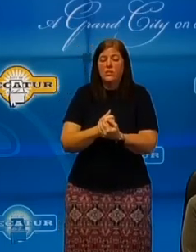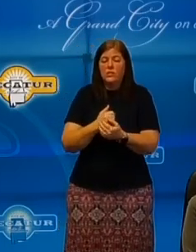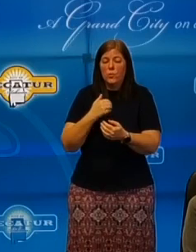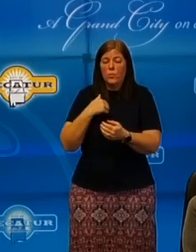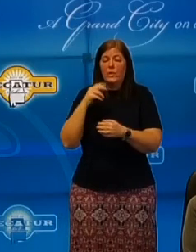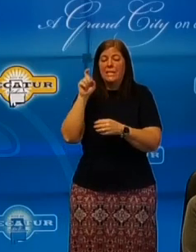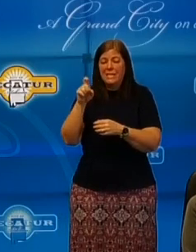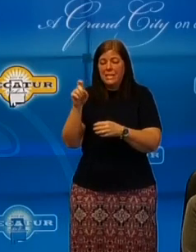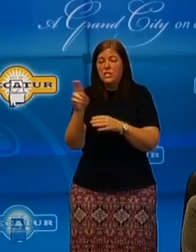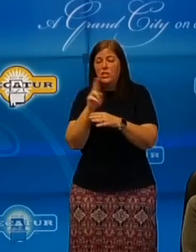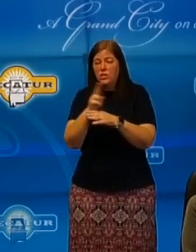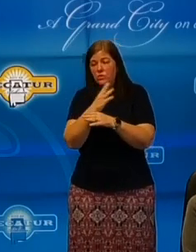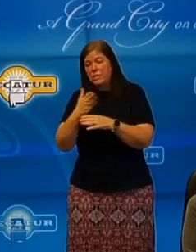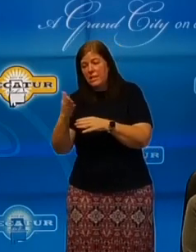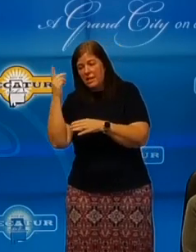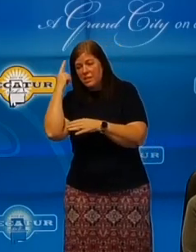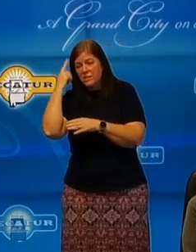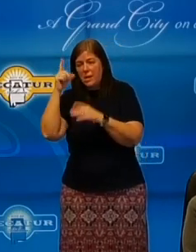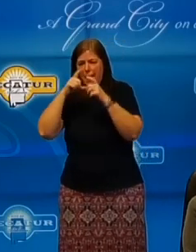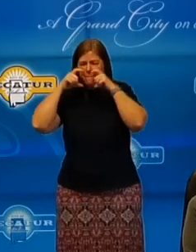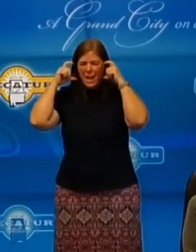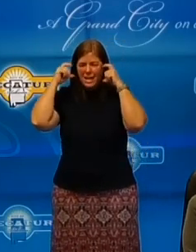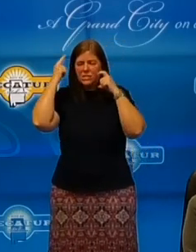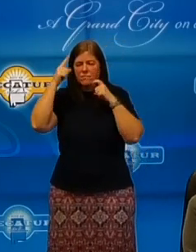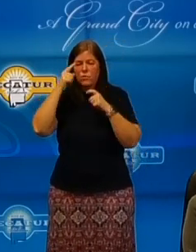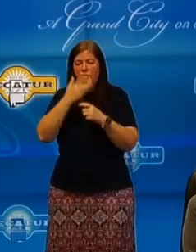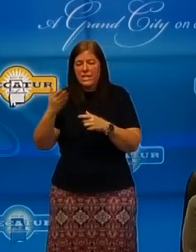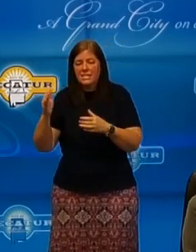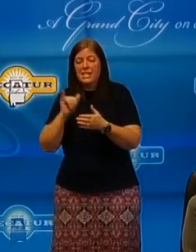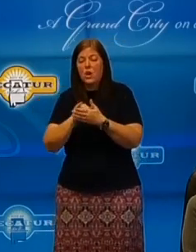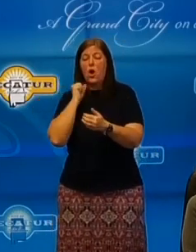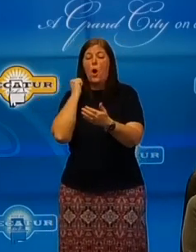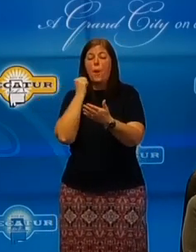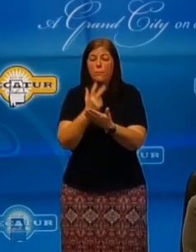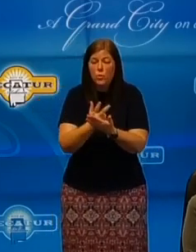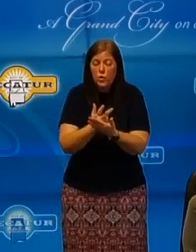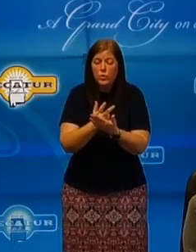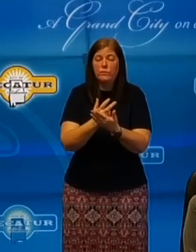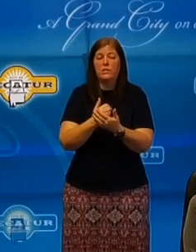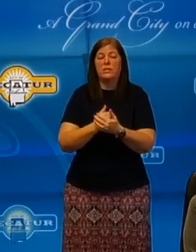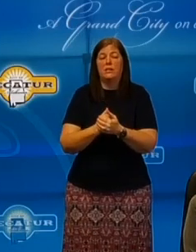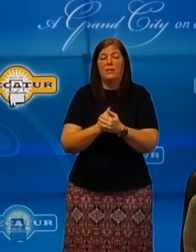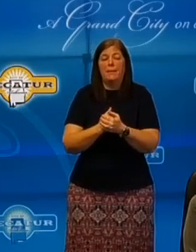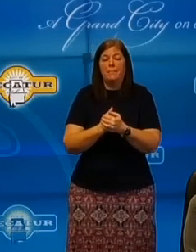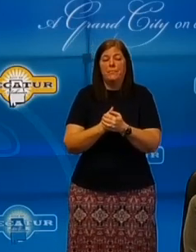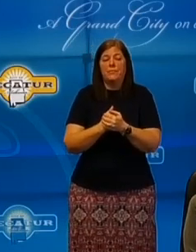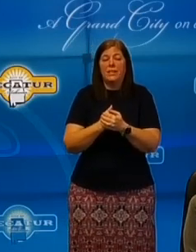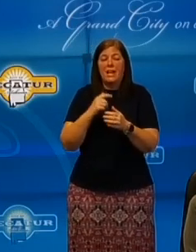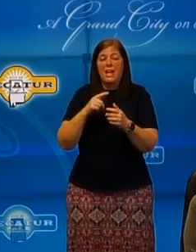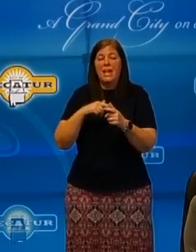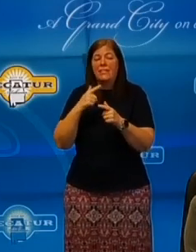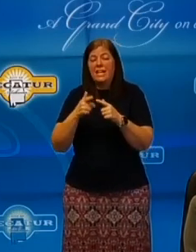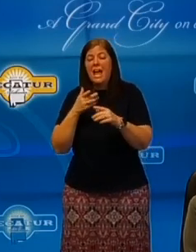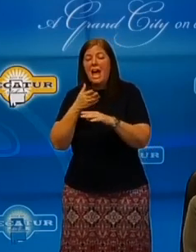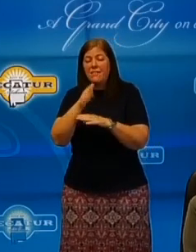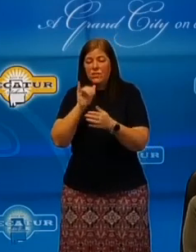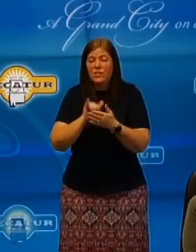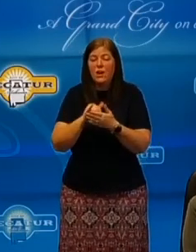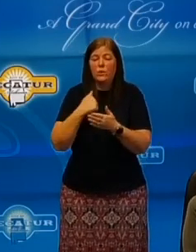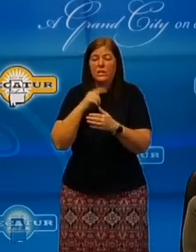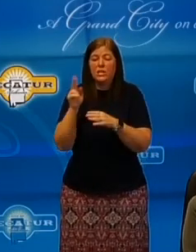has said in severe conditions, then we could go to homemade masks for staff members to